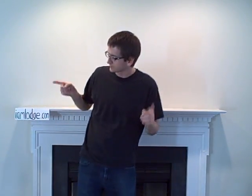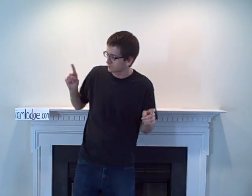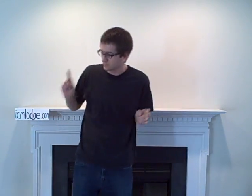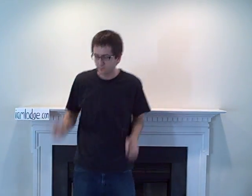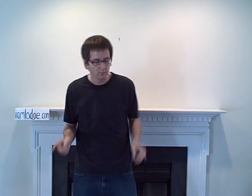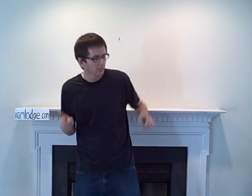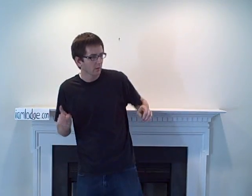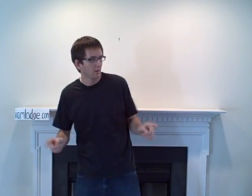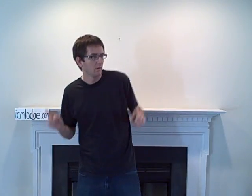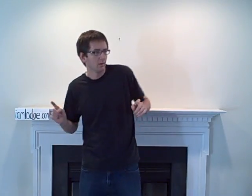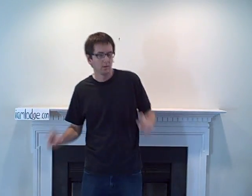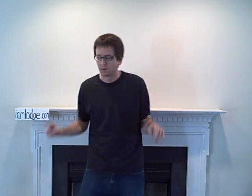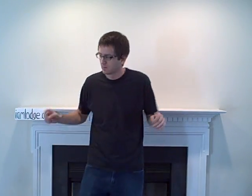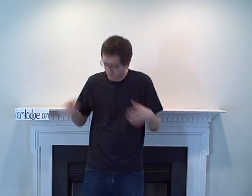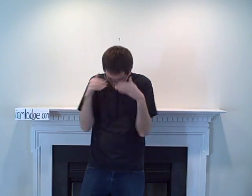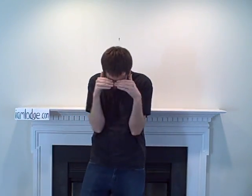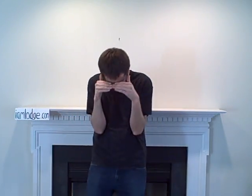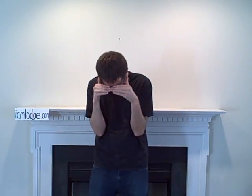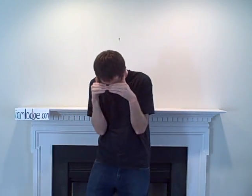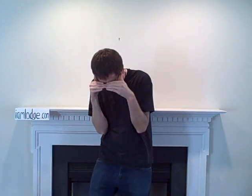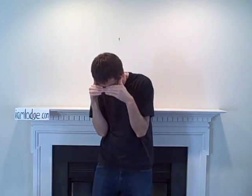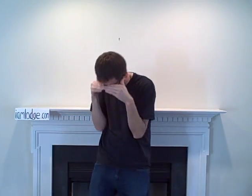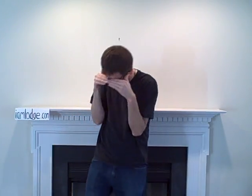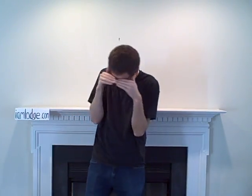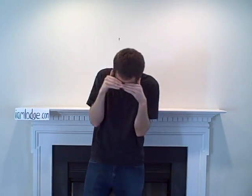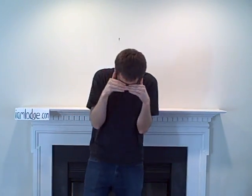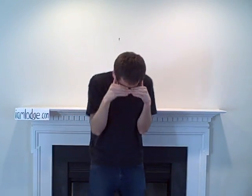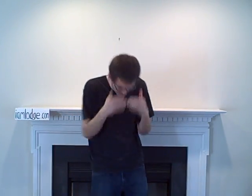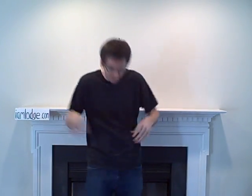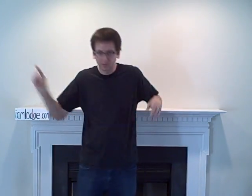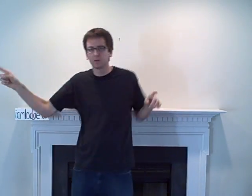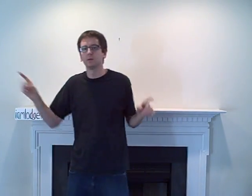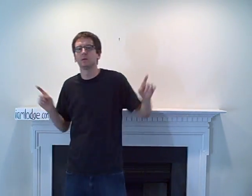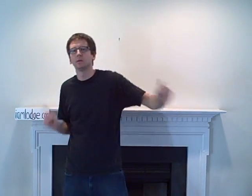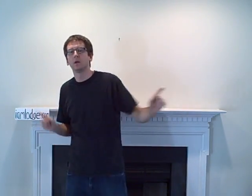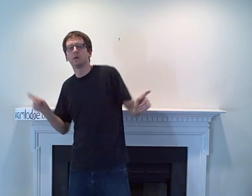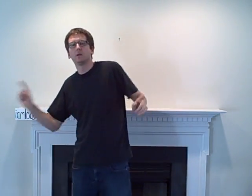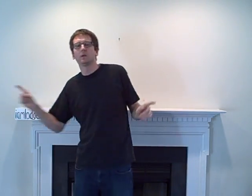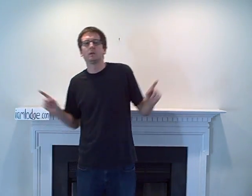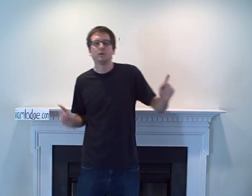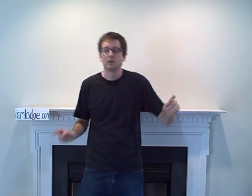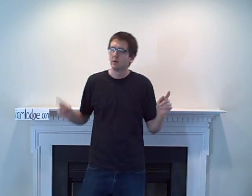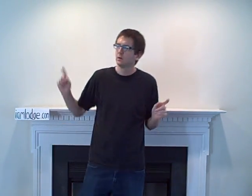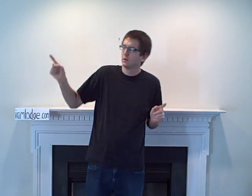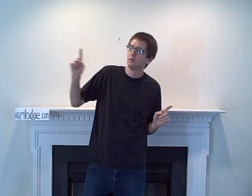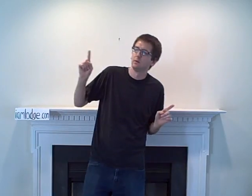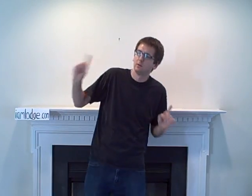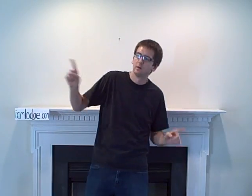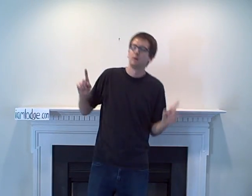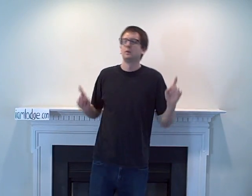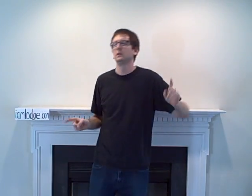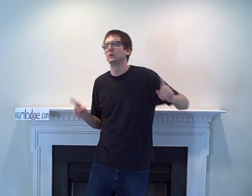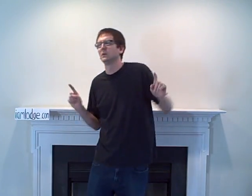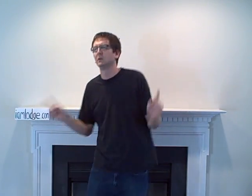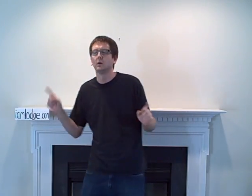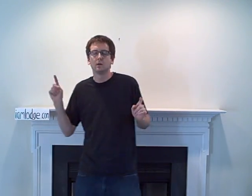na na na. Na na na na na. Afraid of the dark again. Na na na na na. Na na na na na.